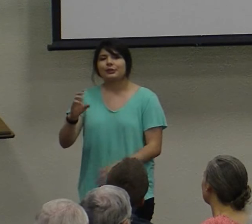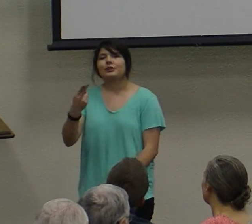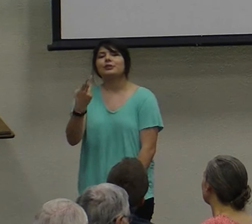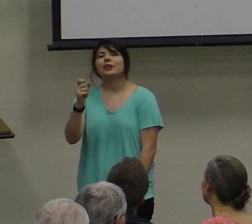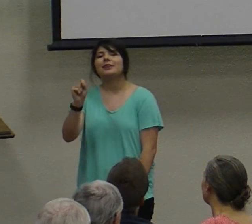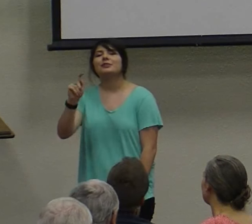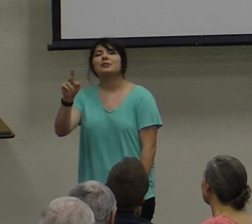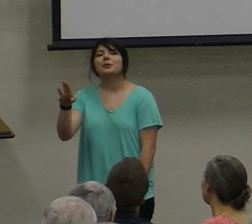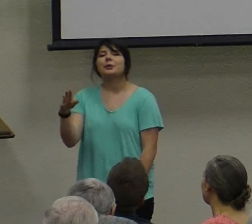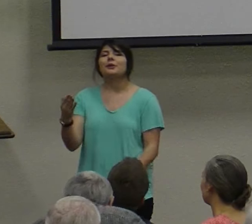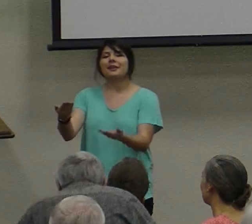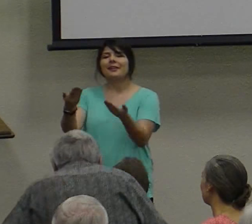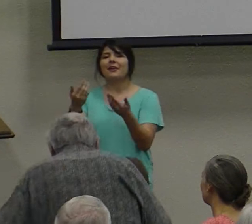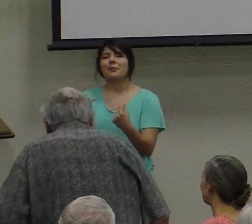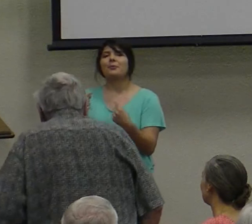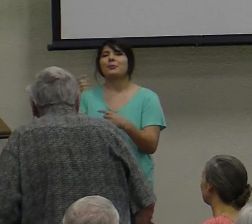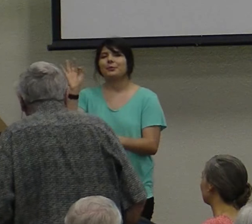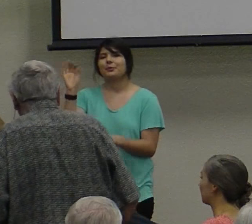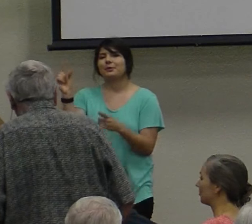in.